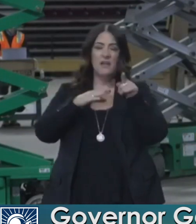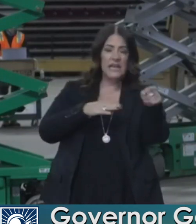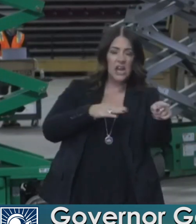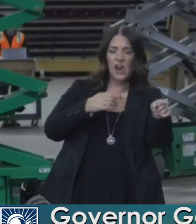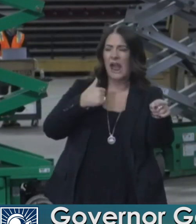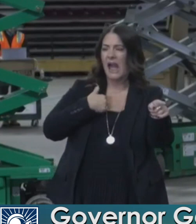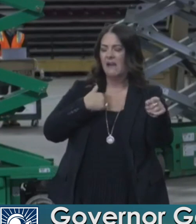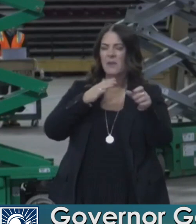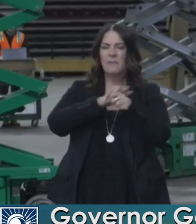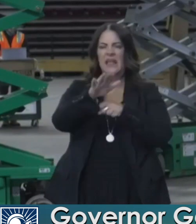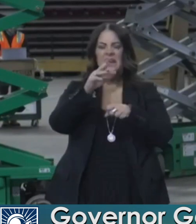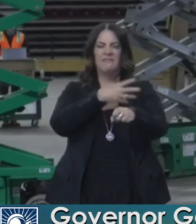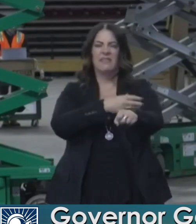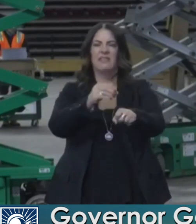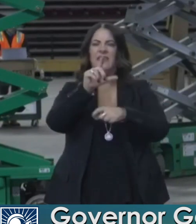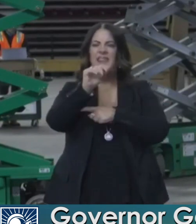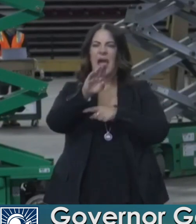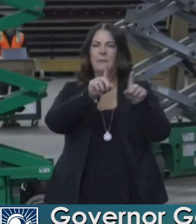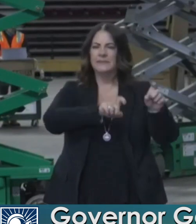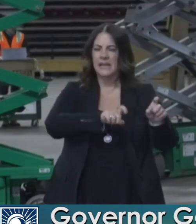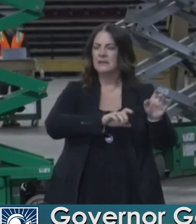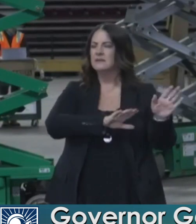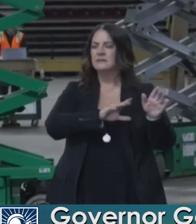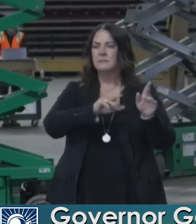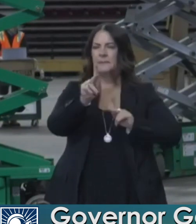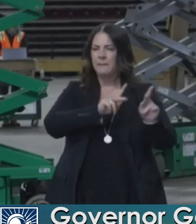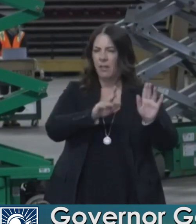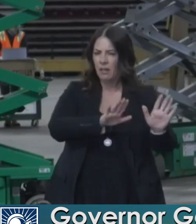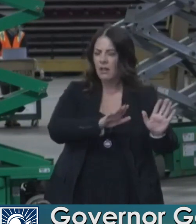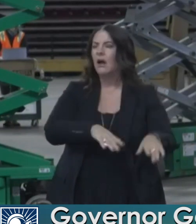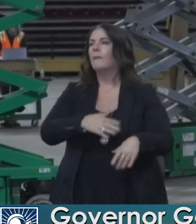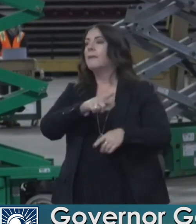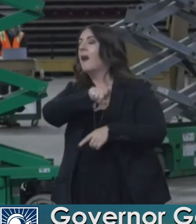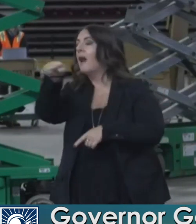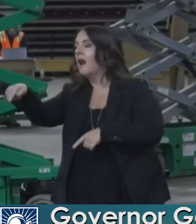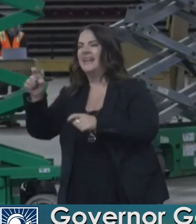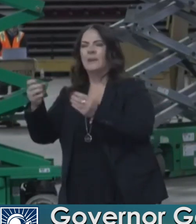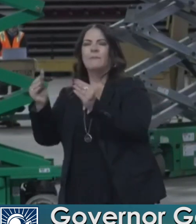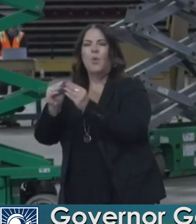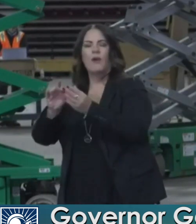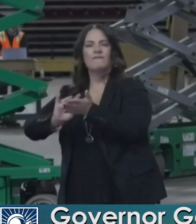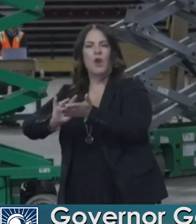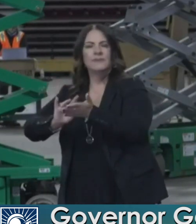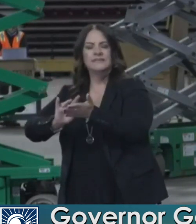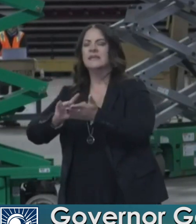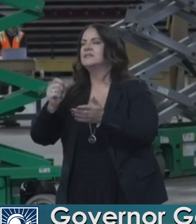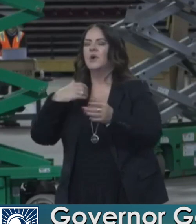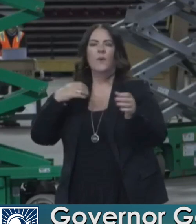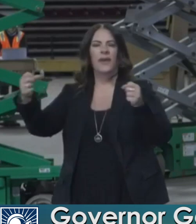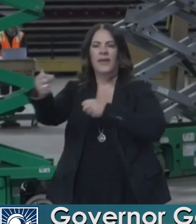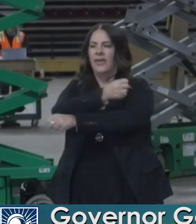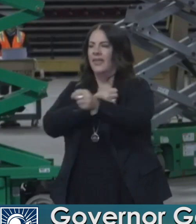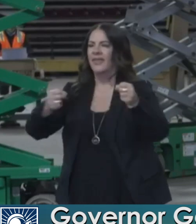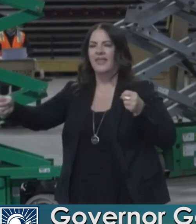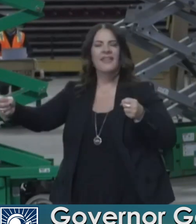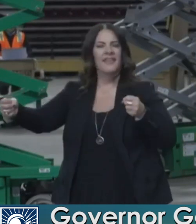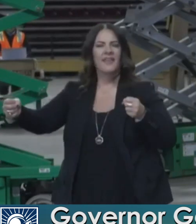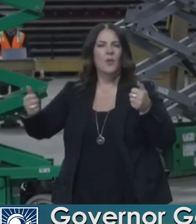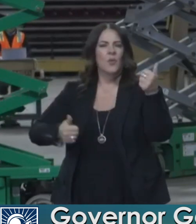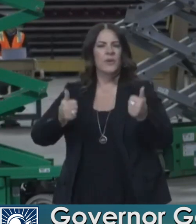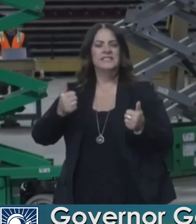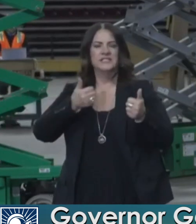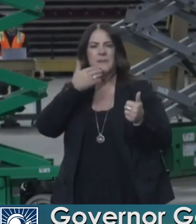pharmacists in other areas. So all of that being done by a team of remarkable people, Heidi and others that are here that are